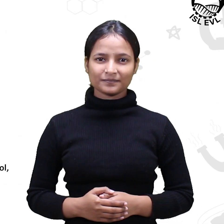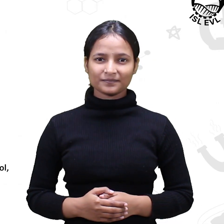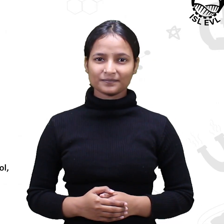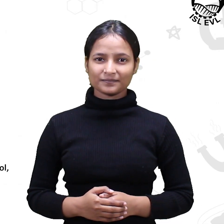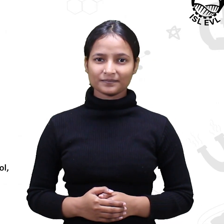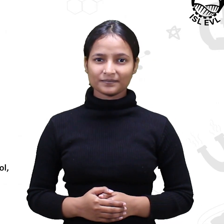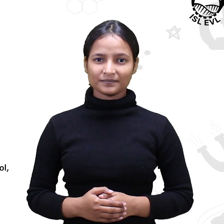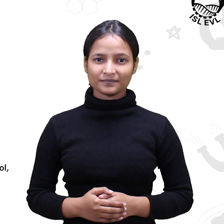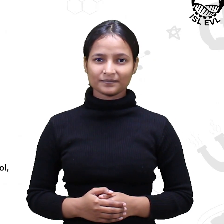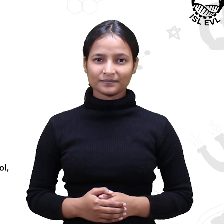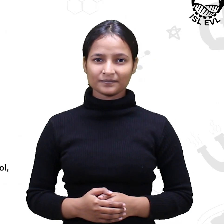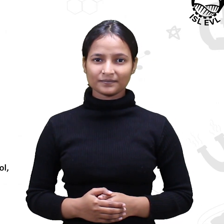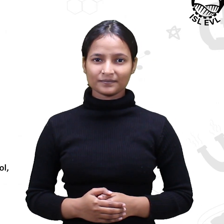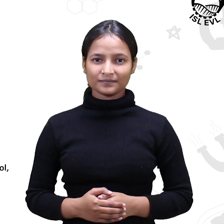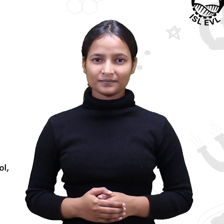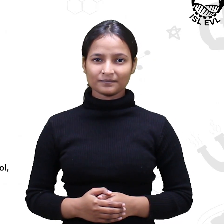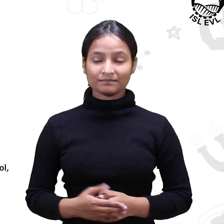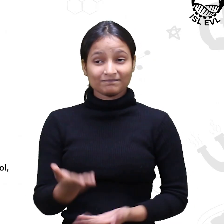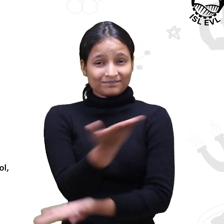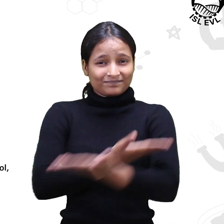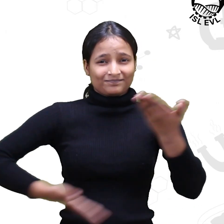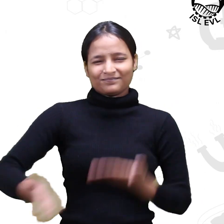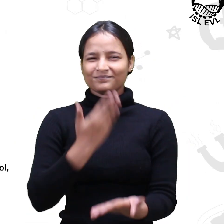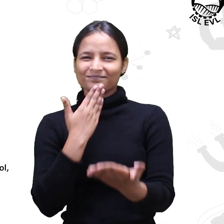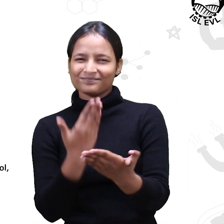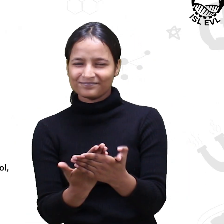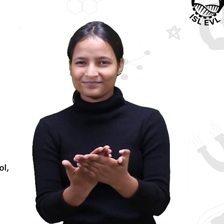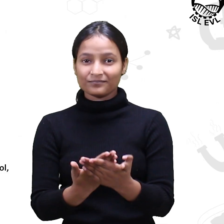Goyal transcribed it. Also, thanks to all